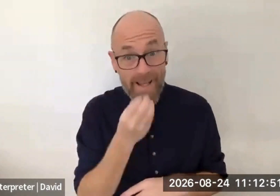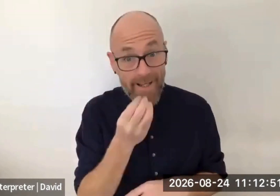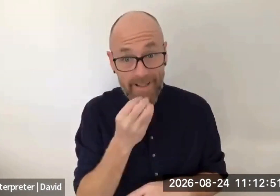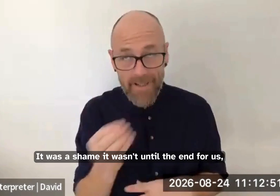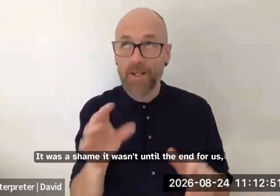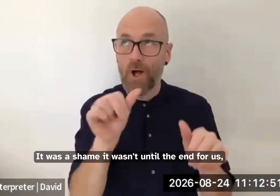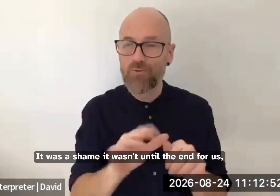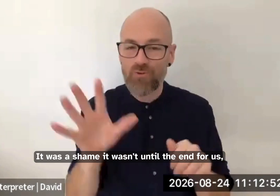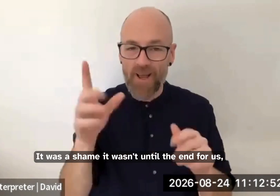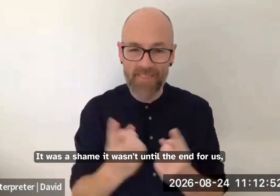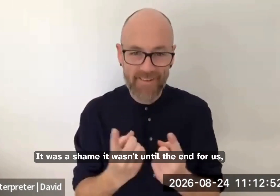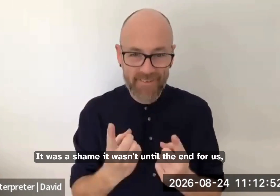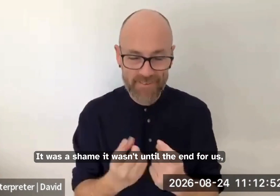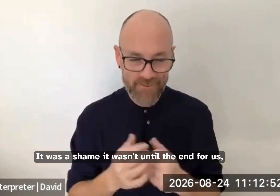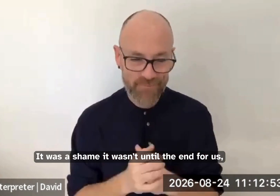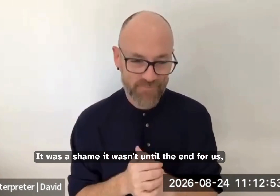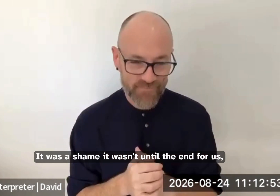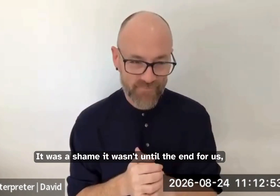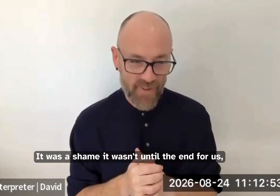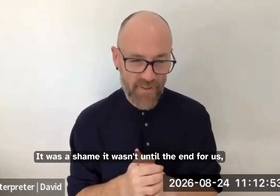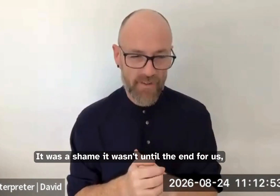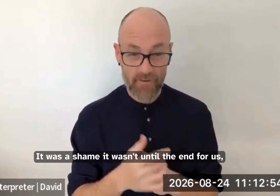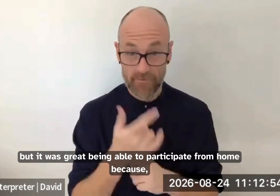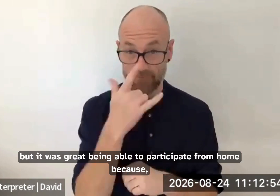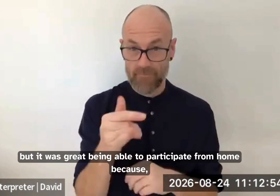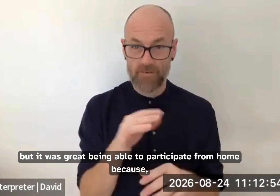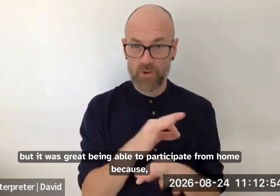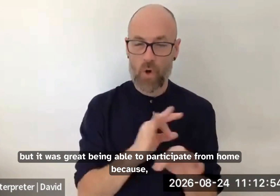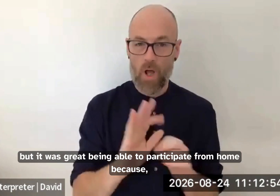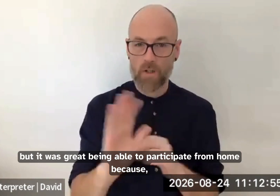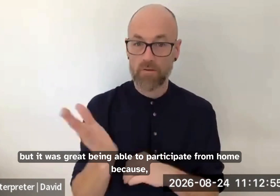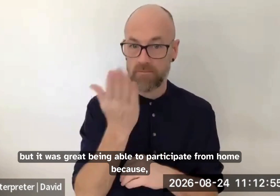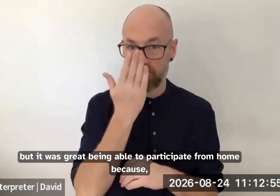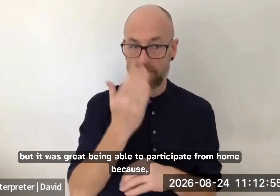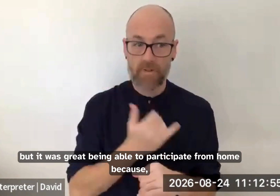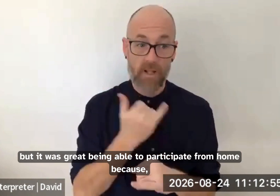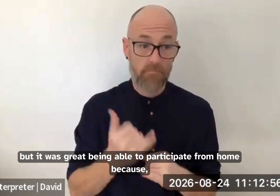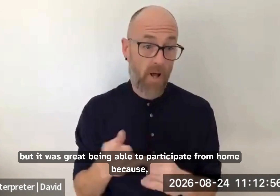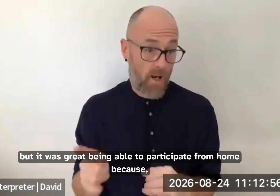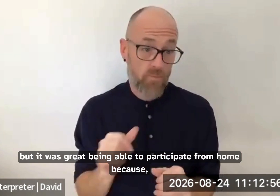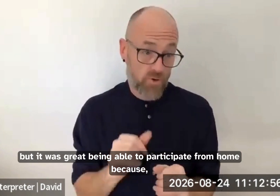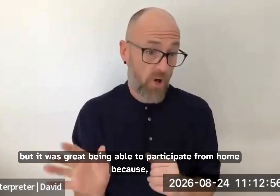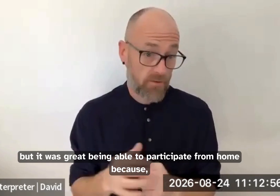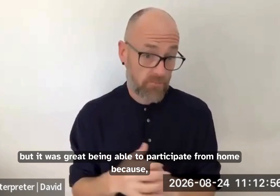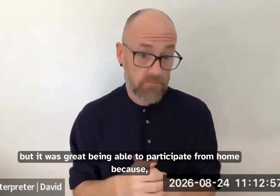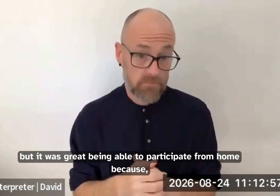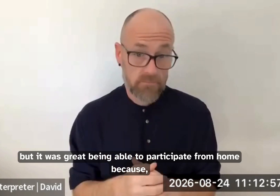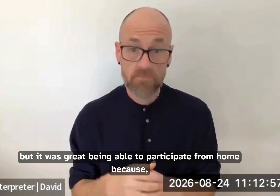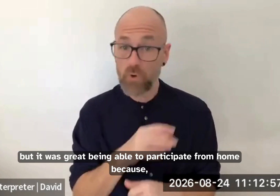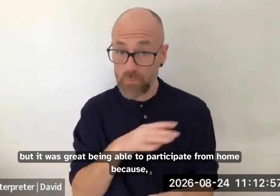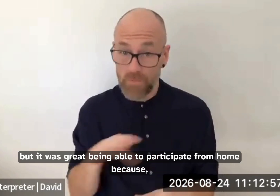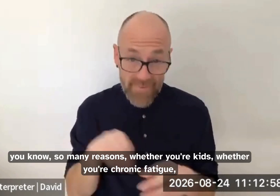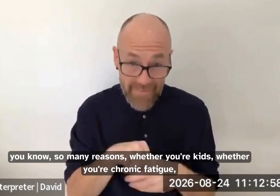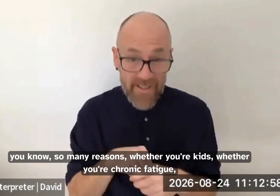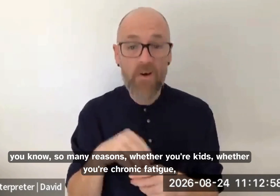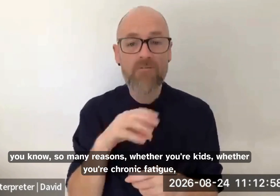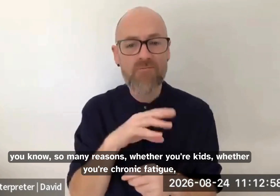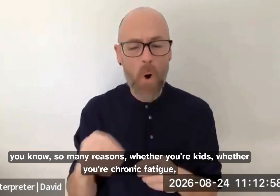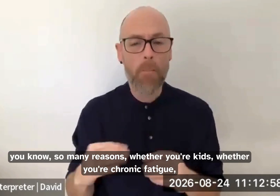Um, it was a shame it wasn't until the end for us, but it was great being able to participate from home